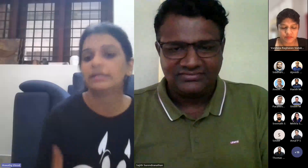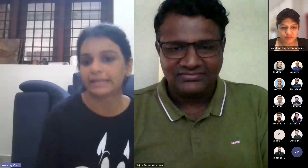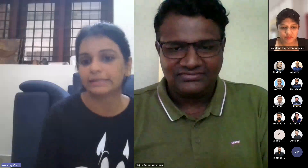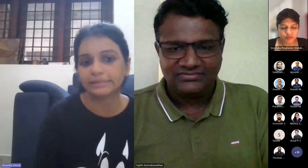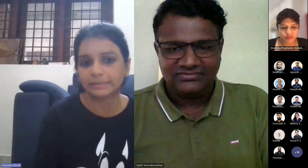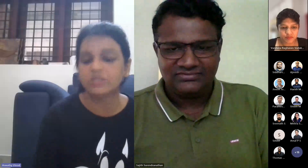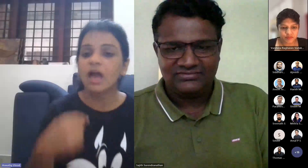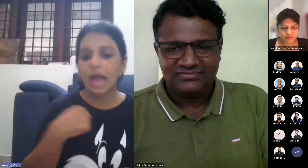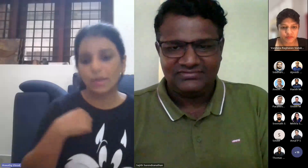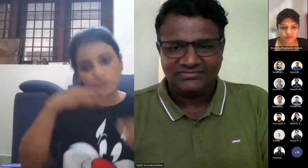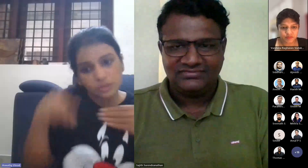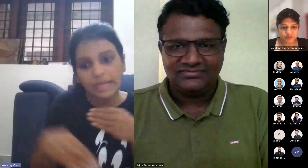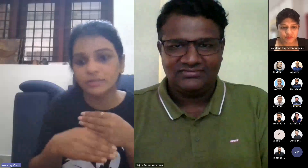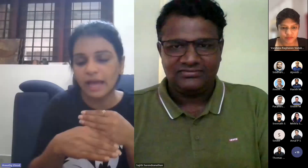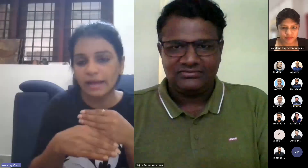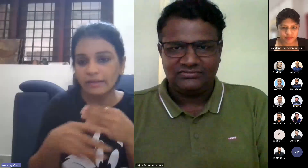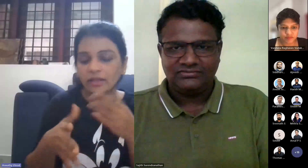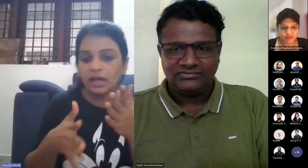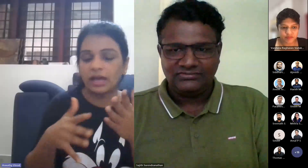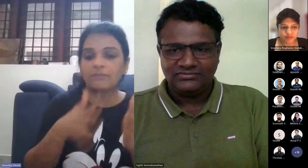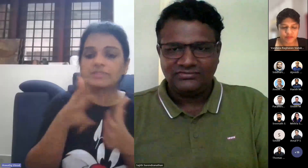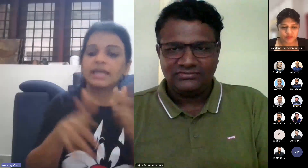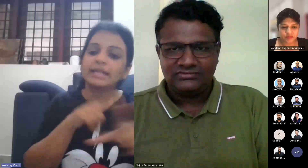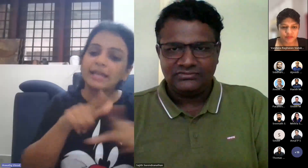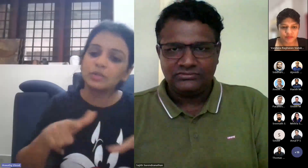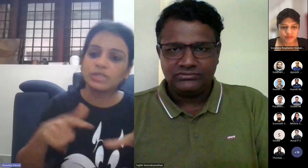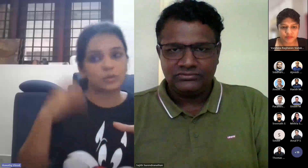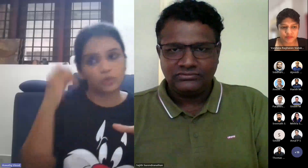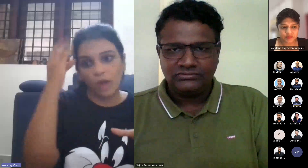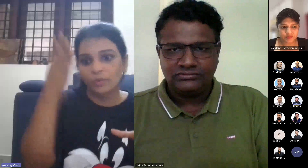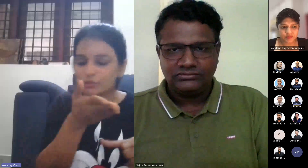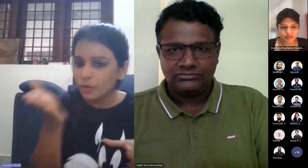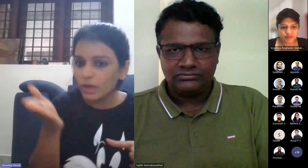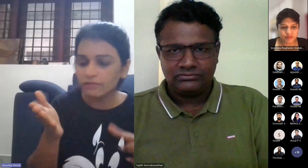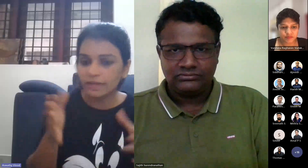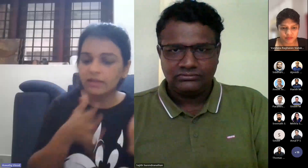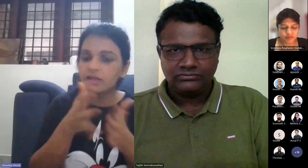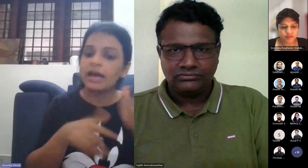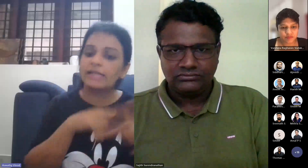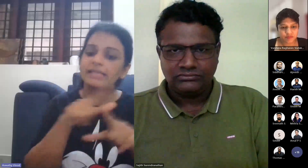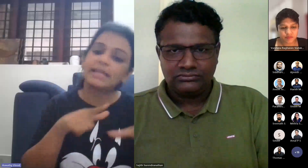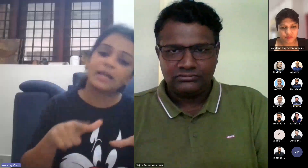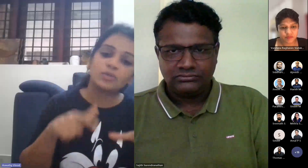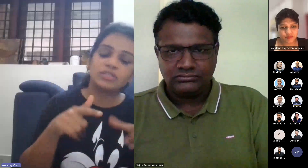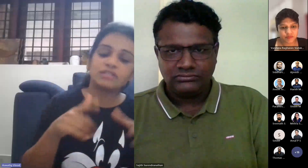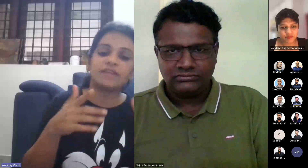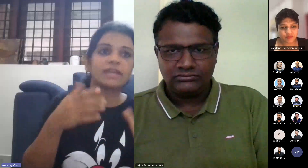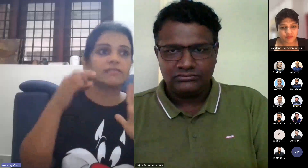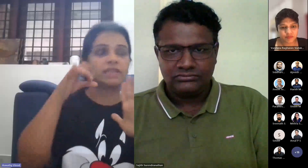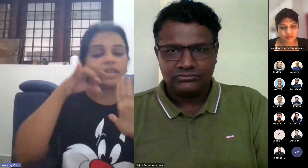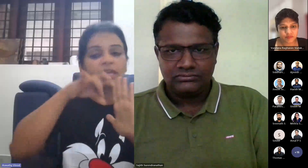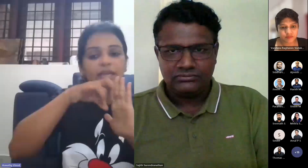but technical terms. I would also like to add sign language. I don't know how many of you are aware. Sign language